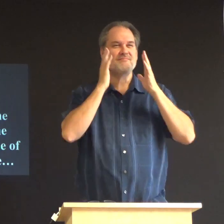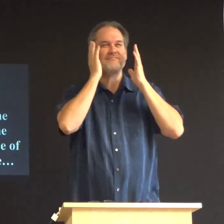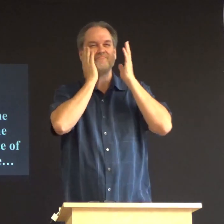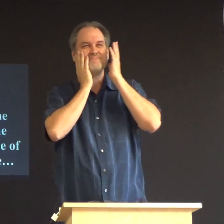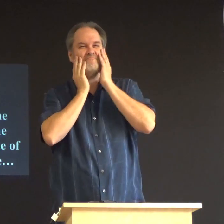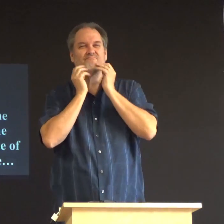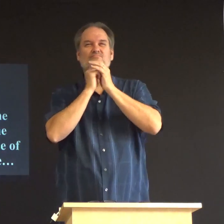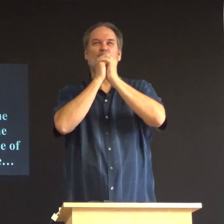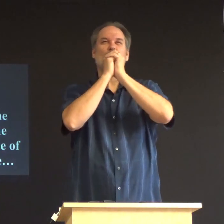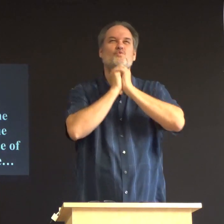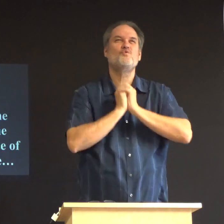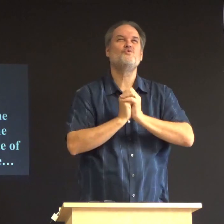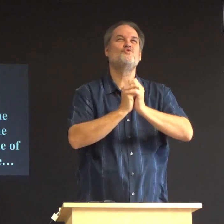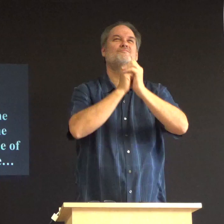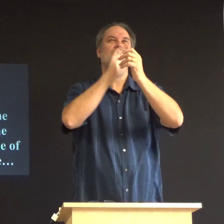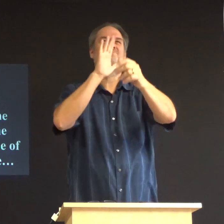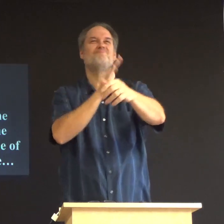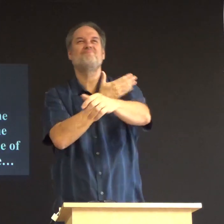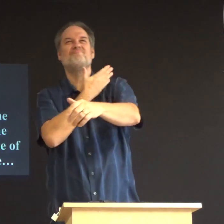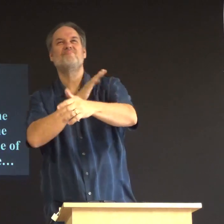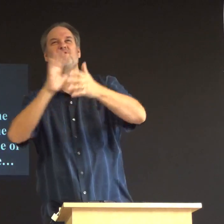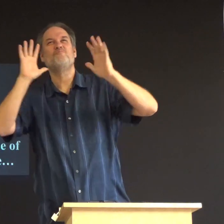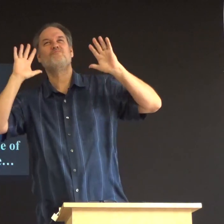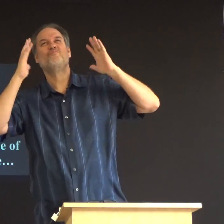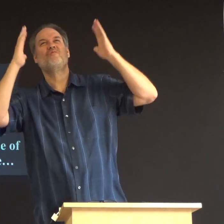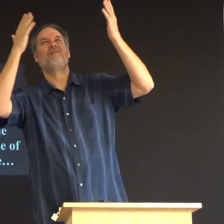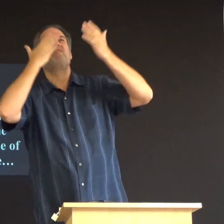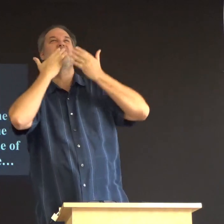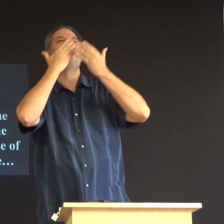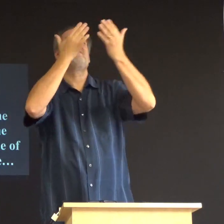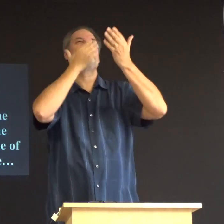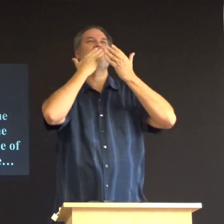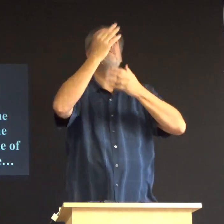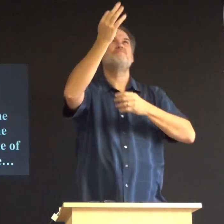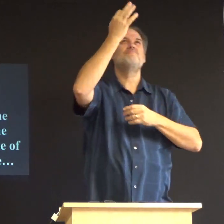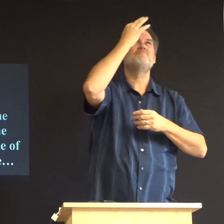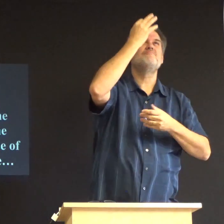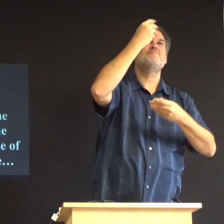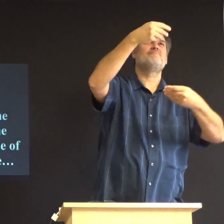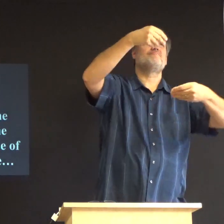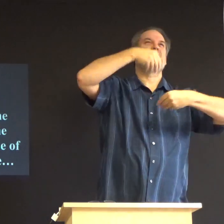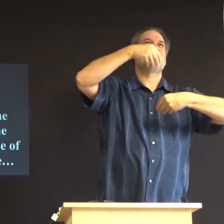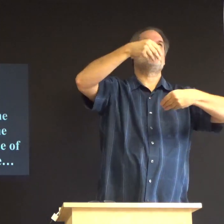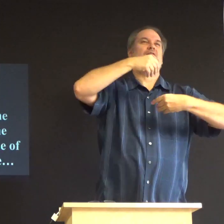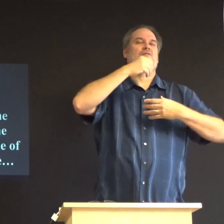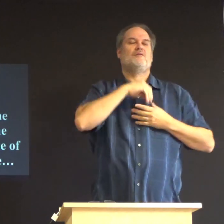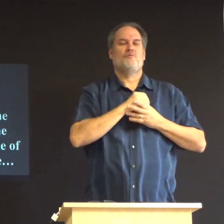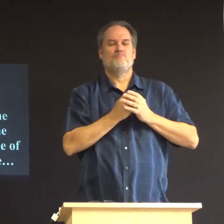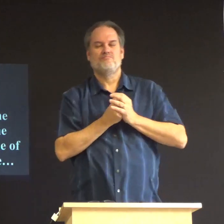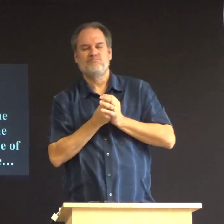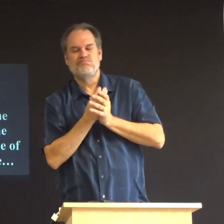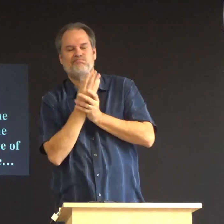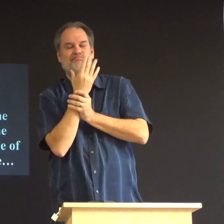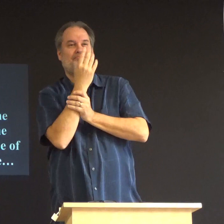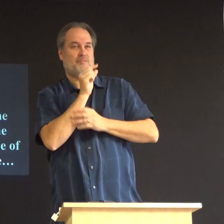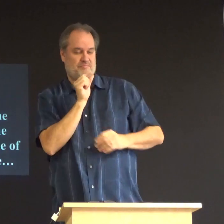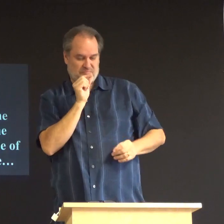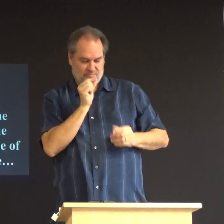purpose of public worship, we experience music, prayers, the preaching, the feeding of our